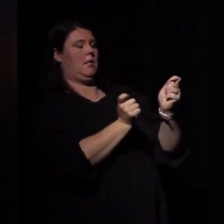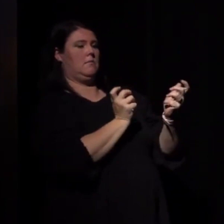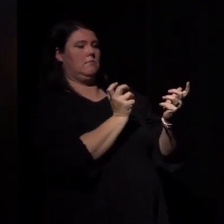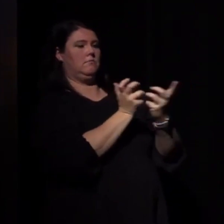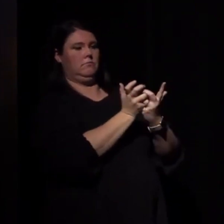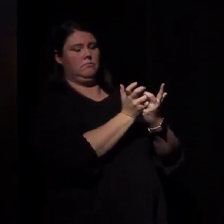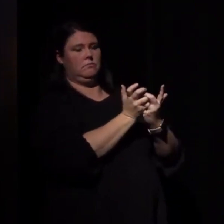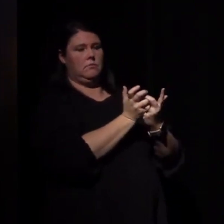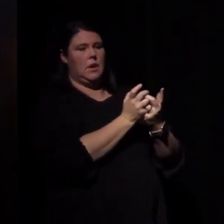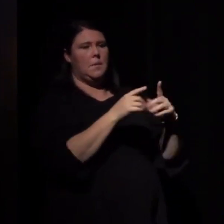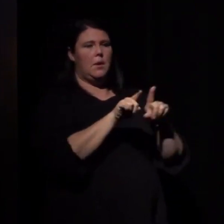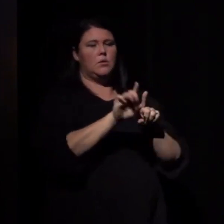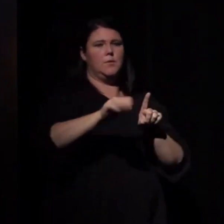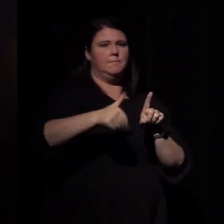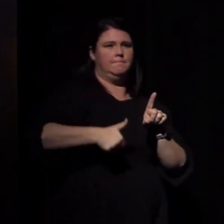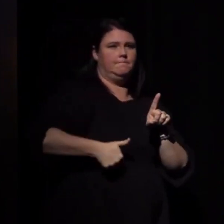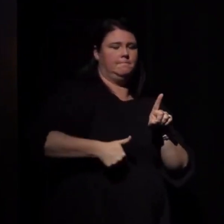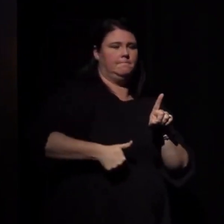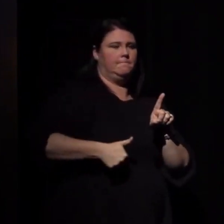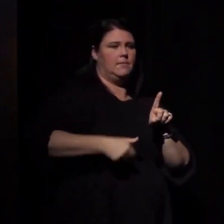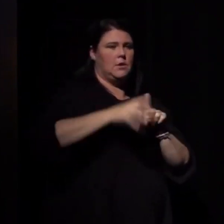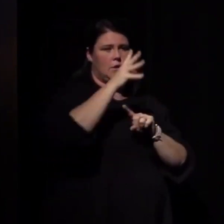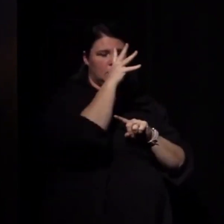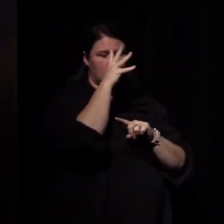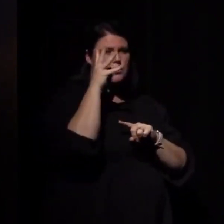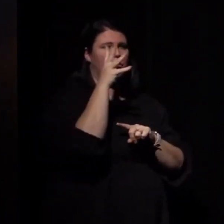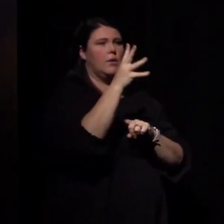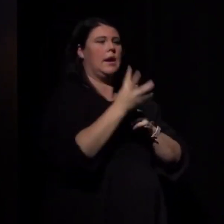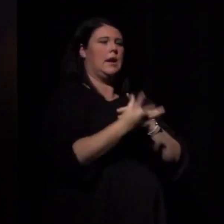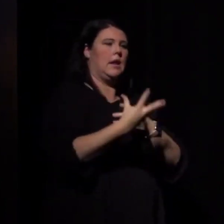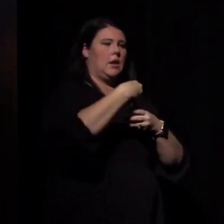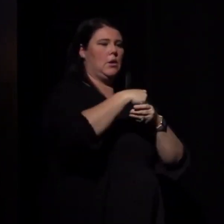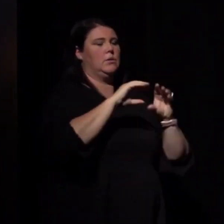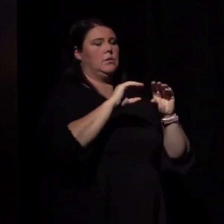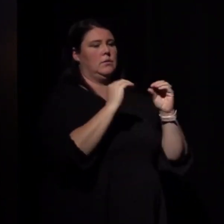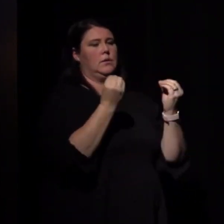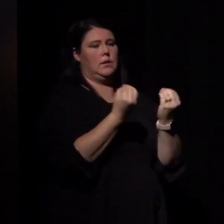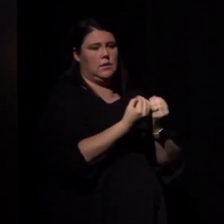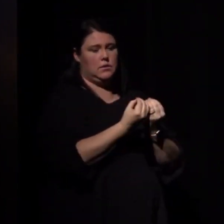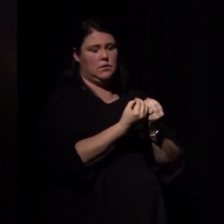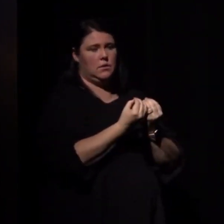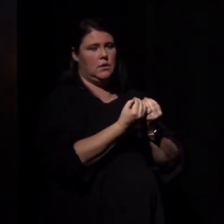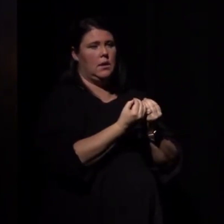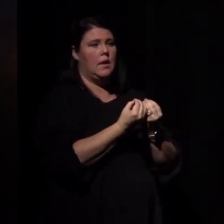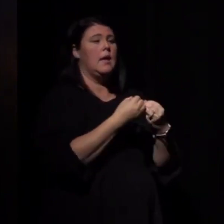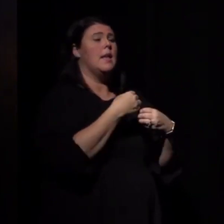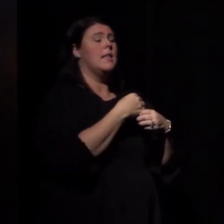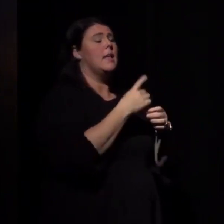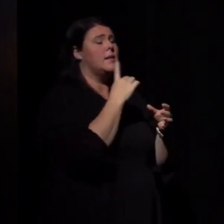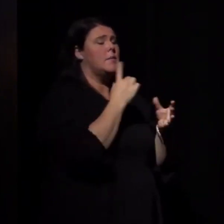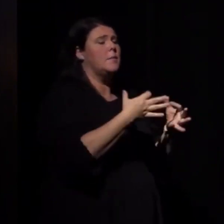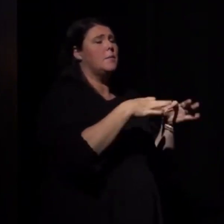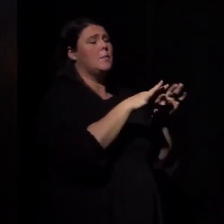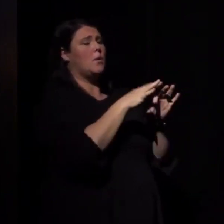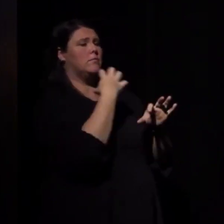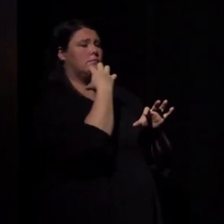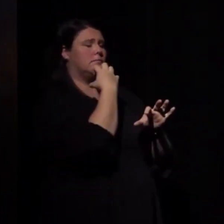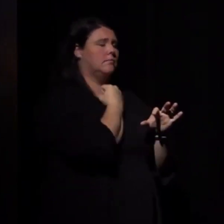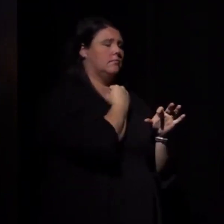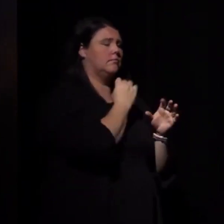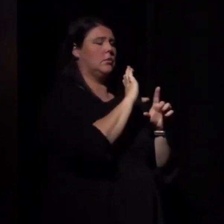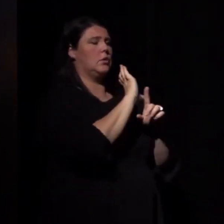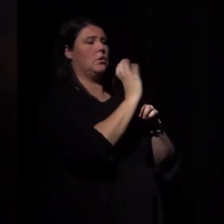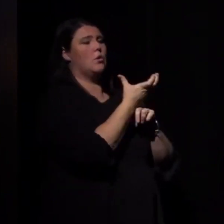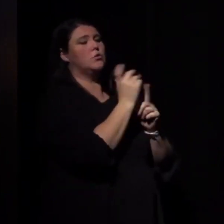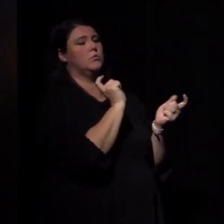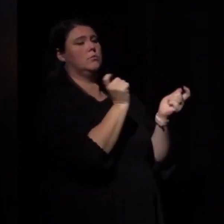and her intuitive ability to create authentically inclusive organizations to produce a meaningful cultural transformation